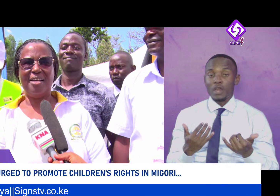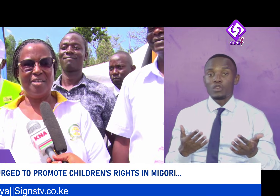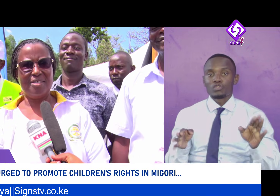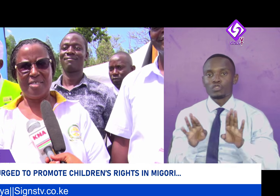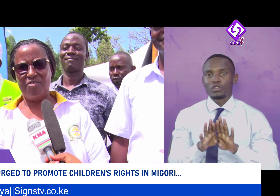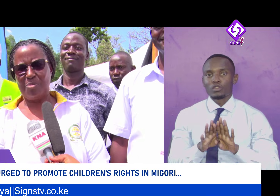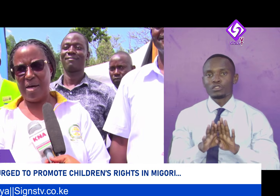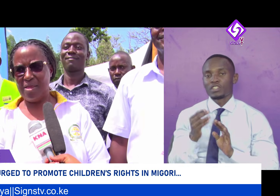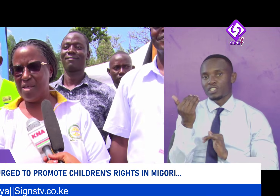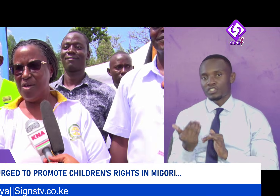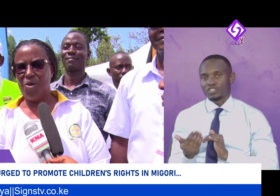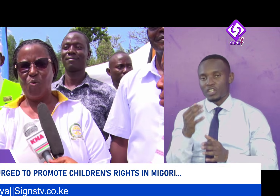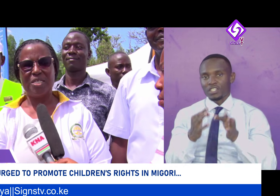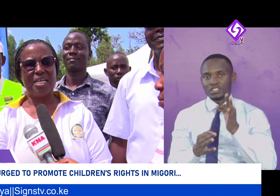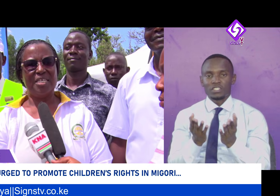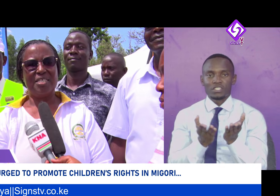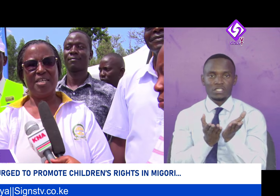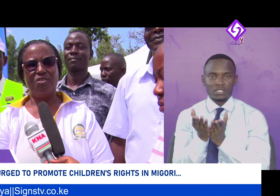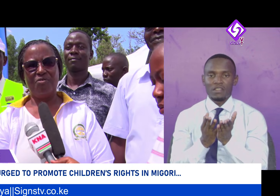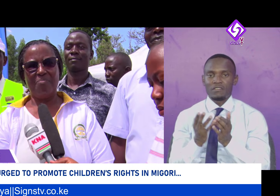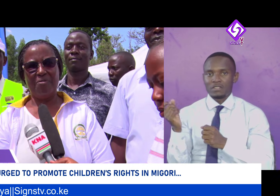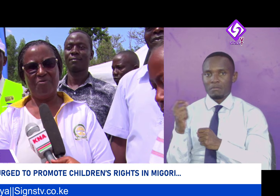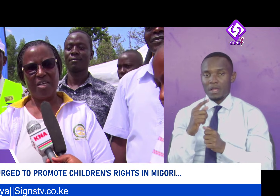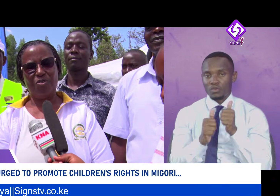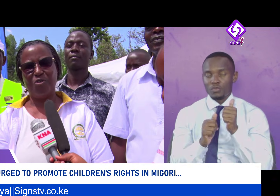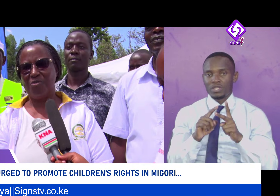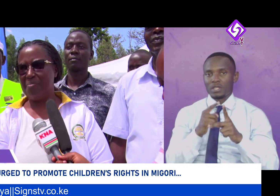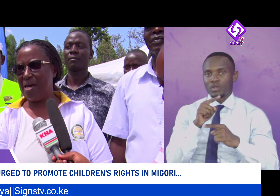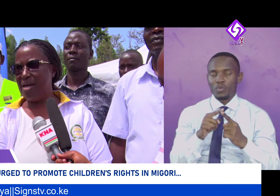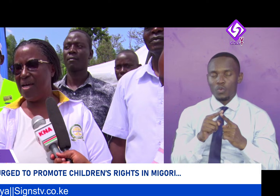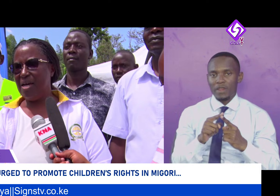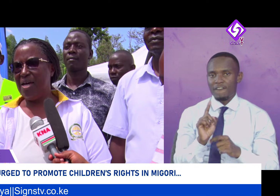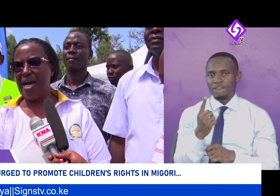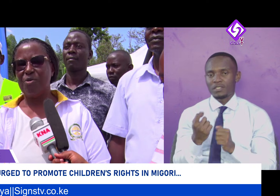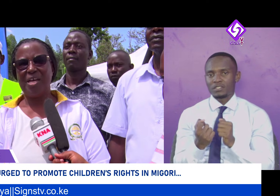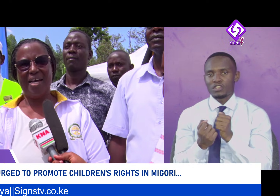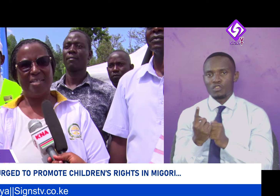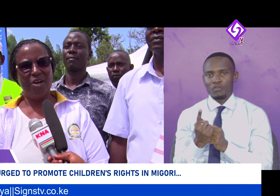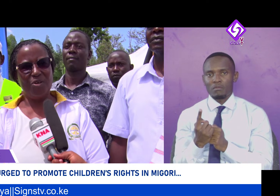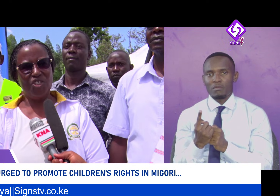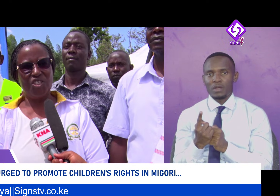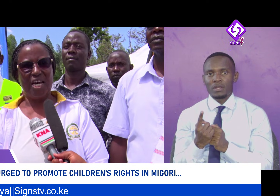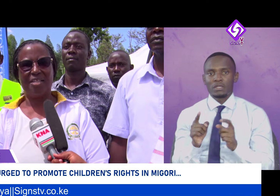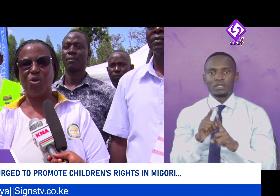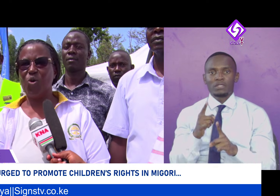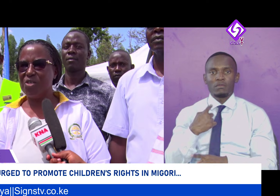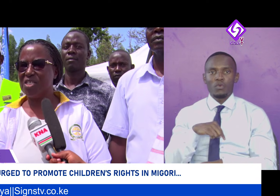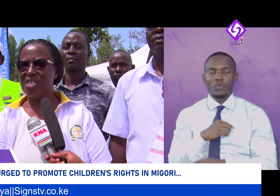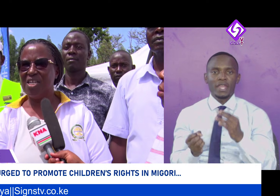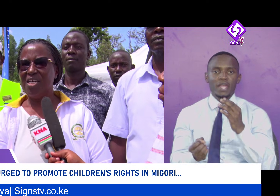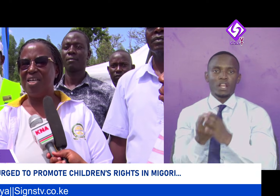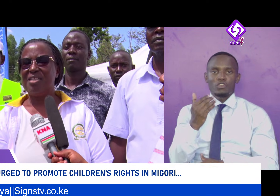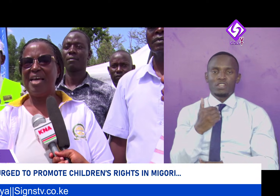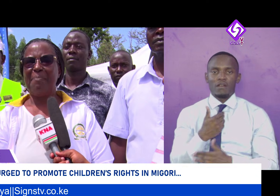The Child Justice Service Month, which started in November, 1st of November, and we had the launch at the